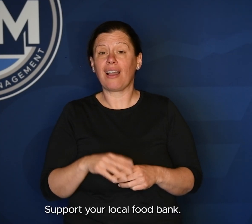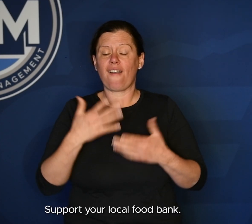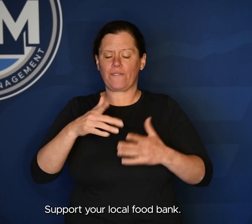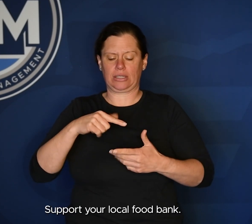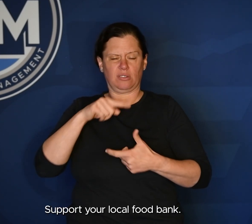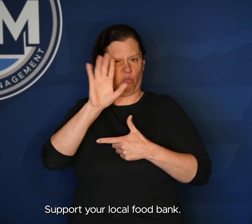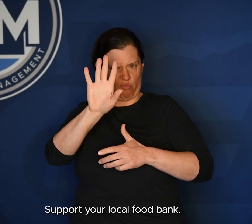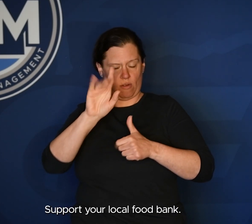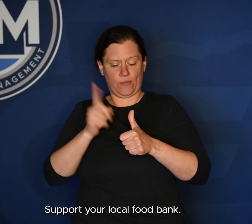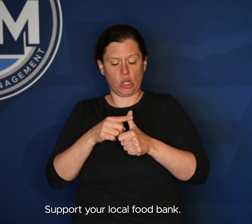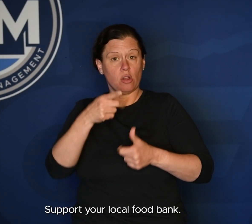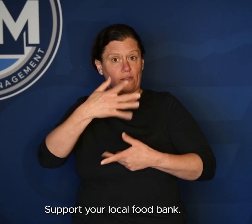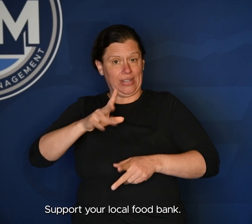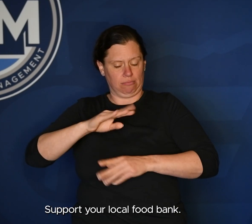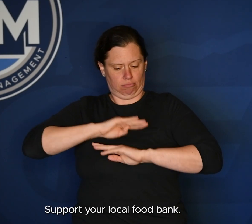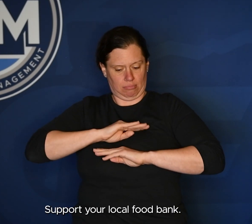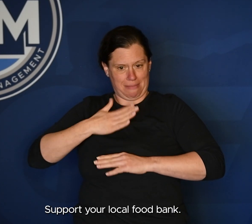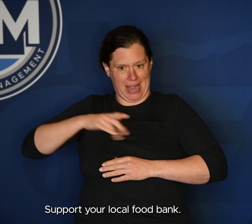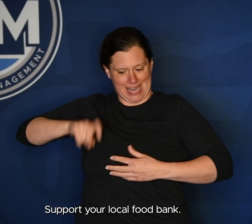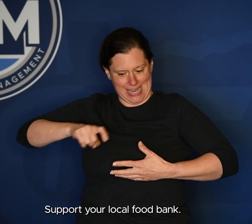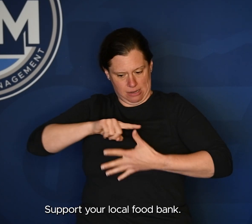Support your local food bank.